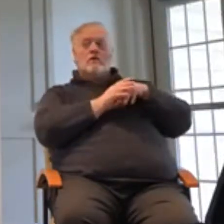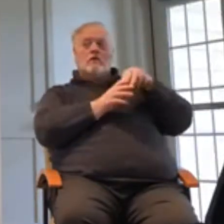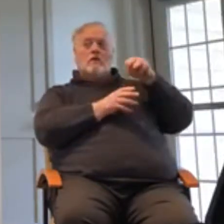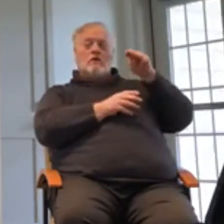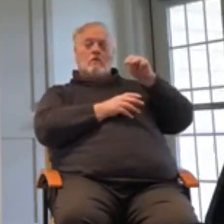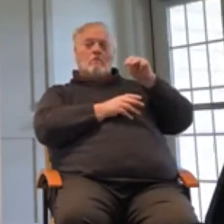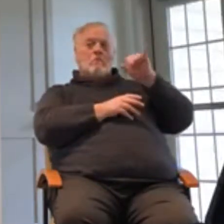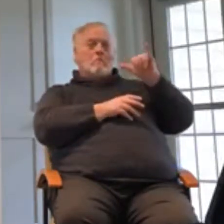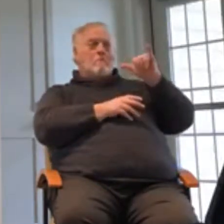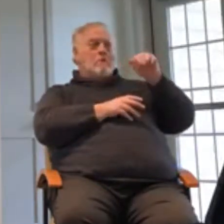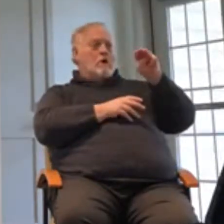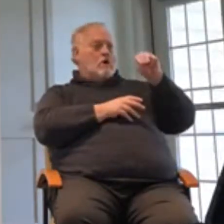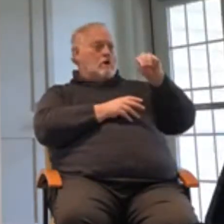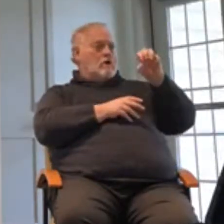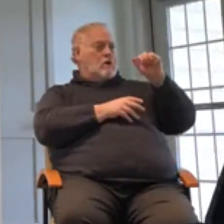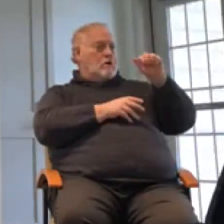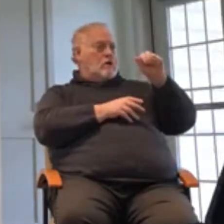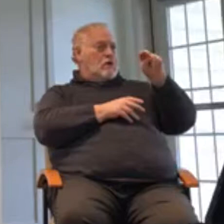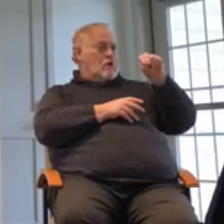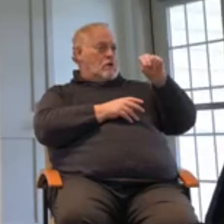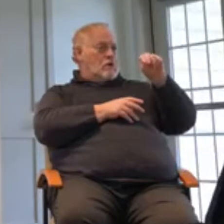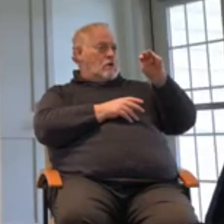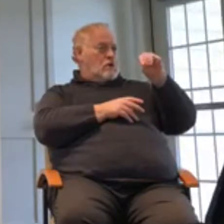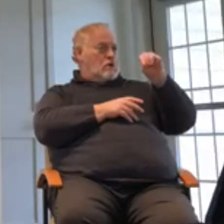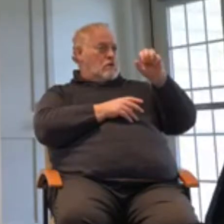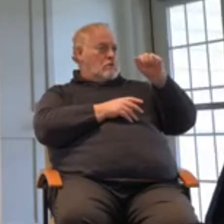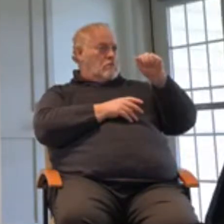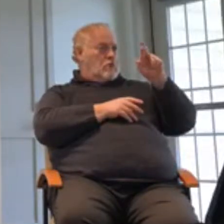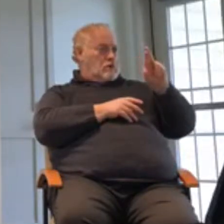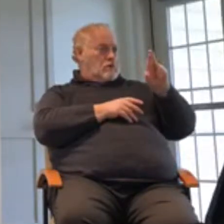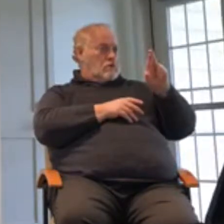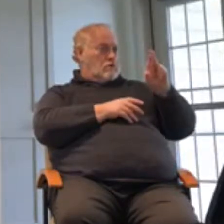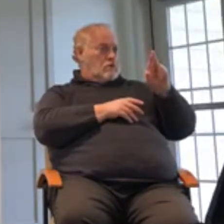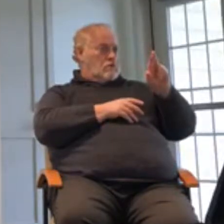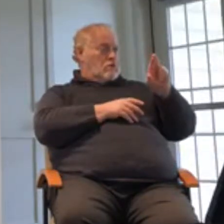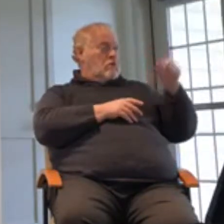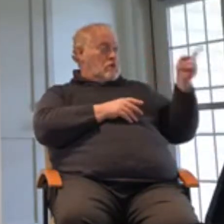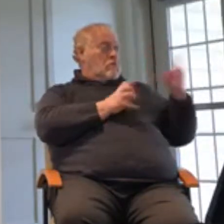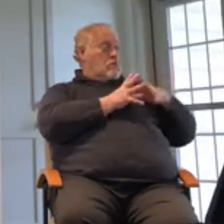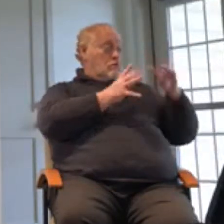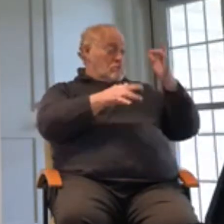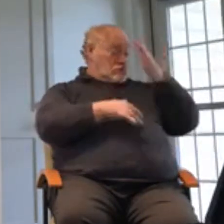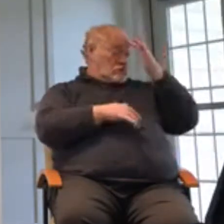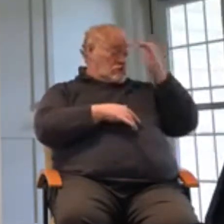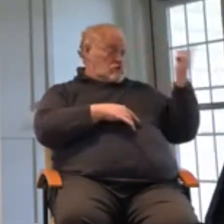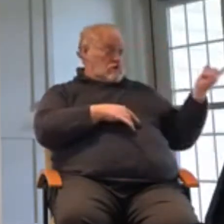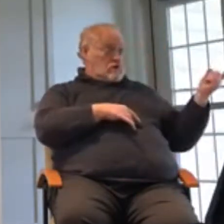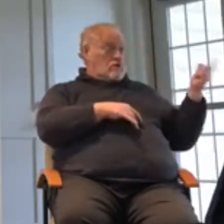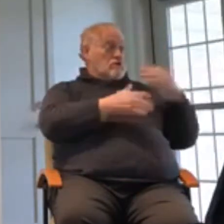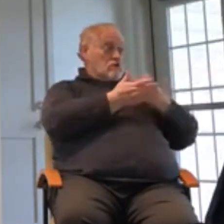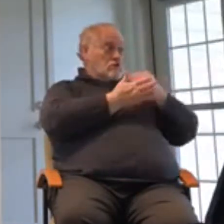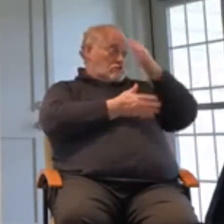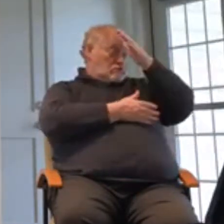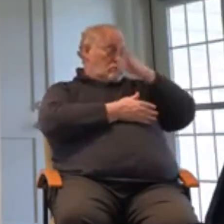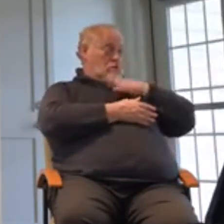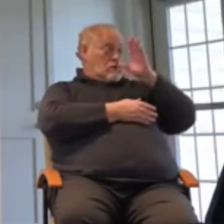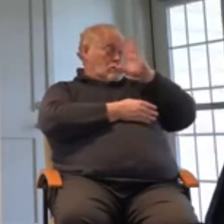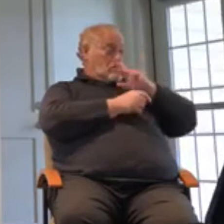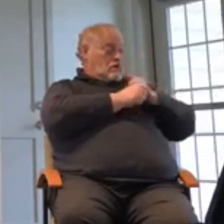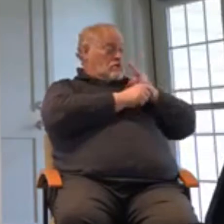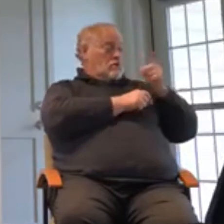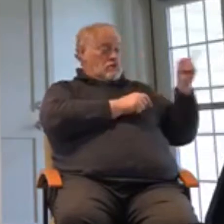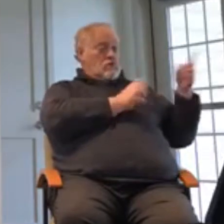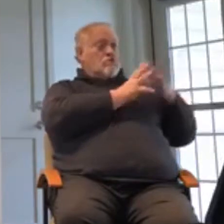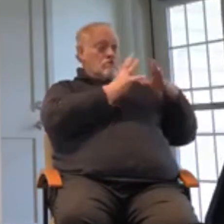it, and for the last 6 days now, he has been extremely ill. He's a good man. God has used